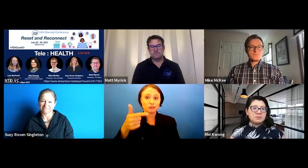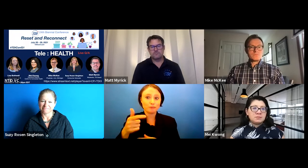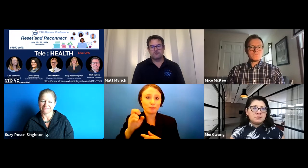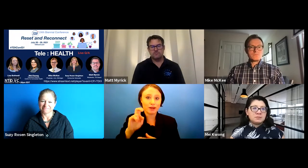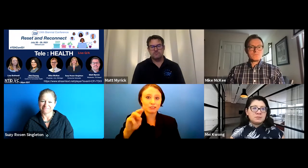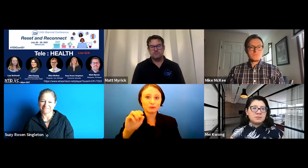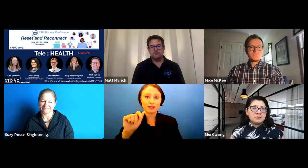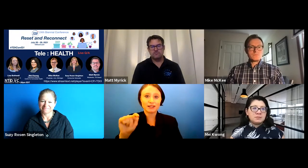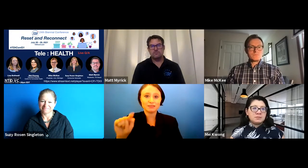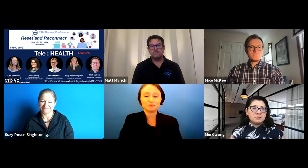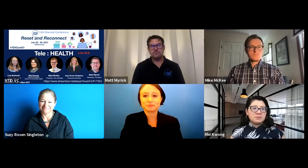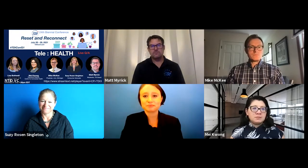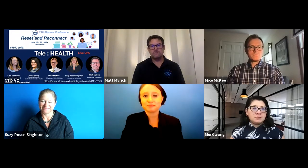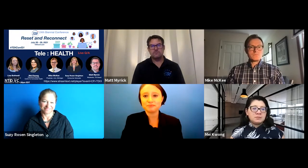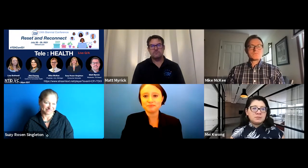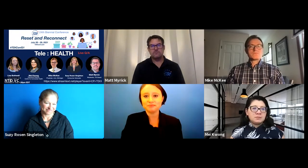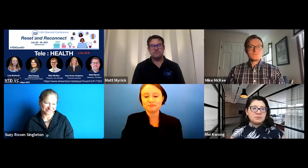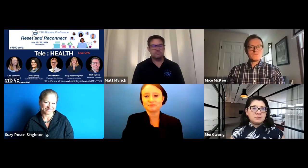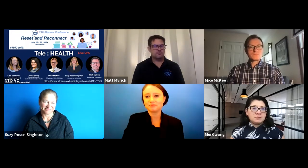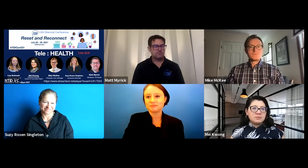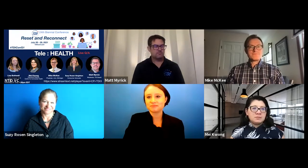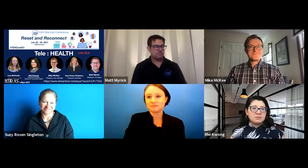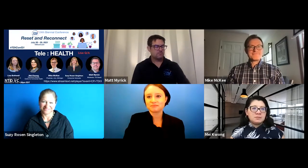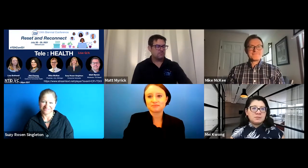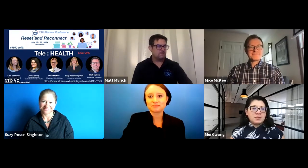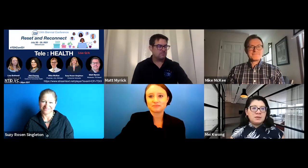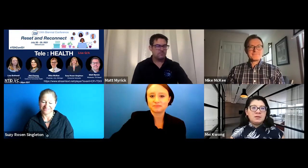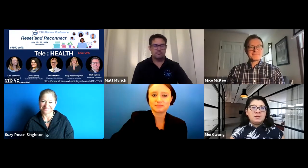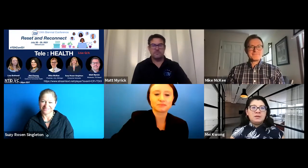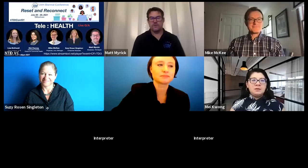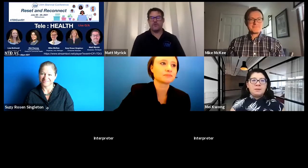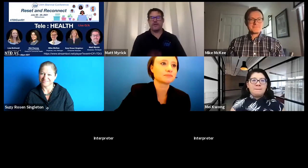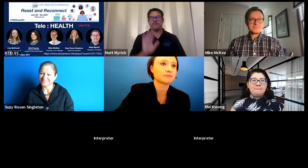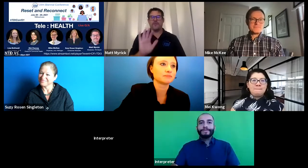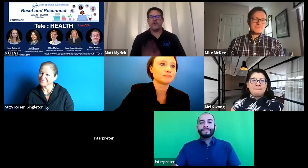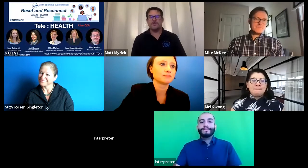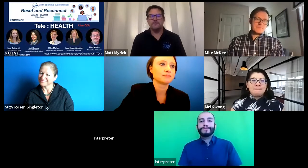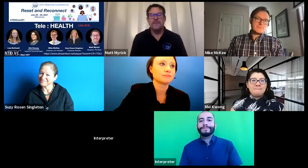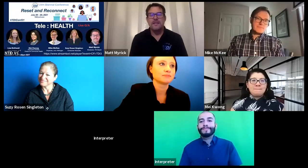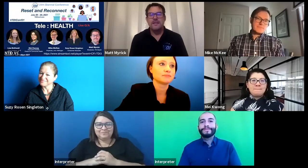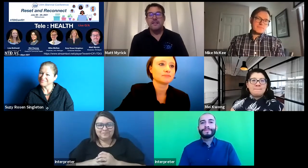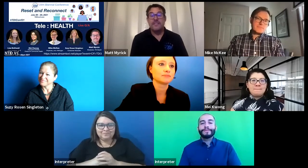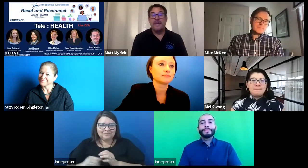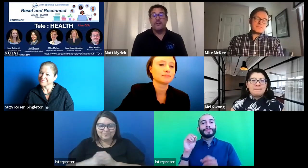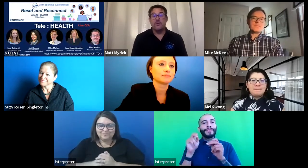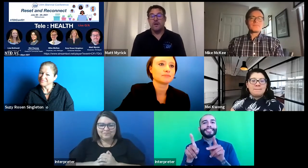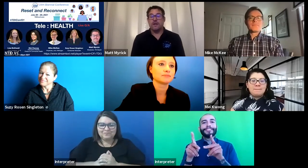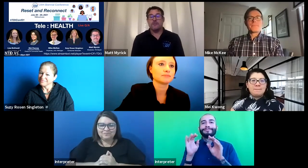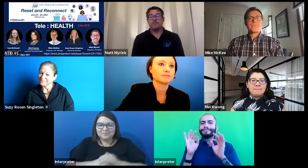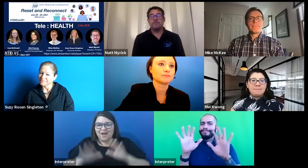chat box. With that being said, I'll turn it back to Matt. Okay, awesome. Thank